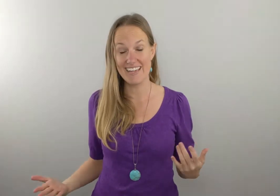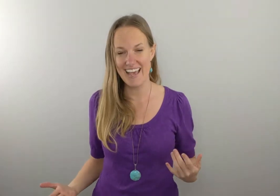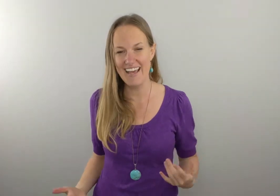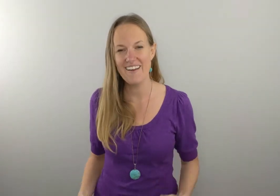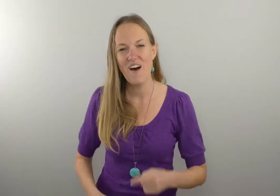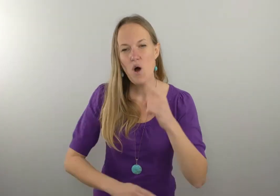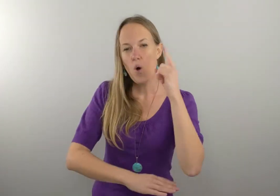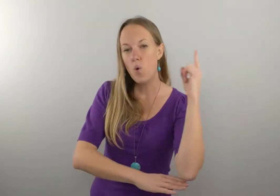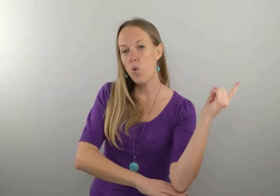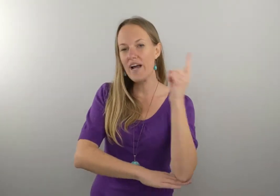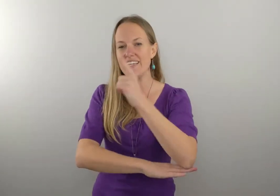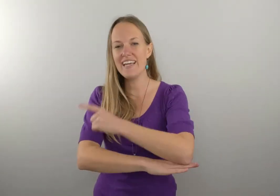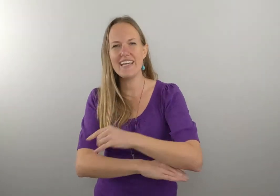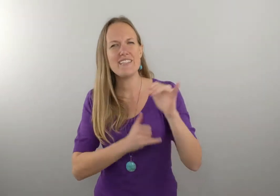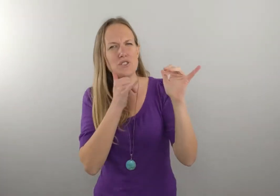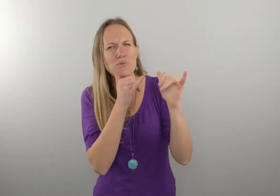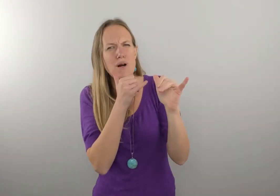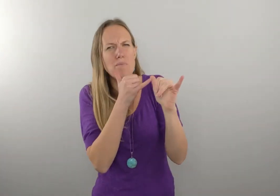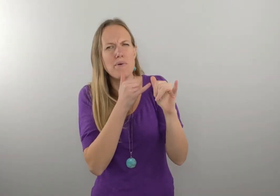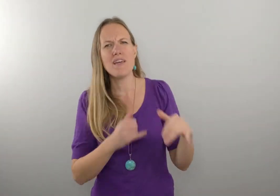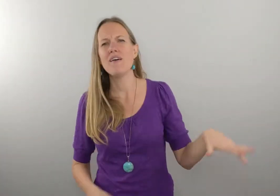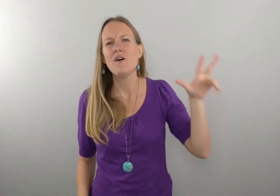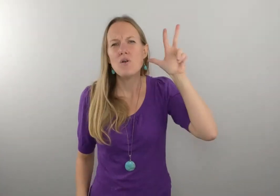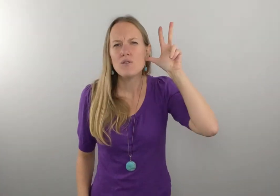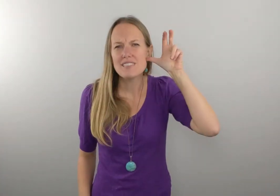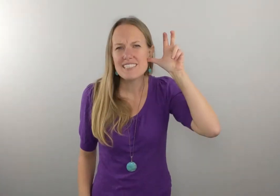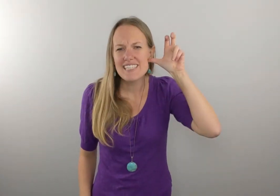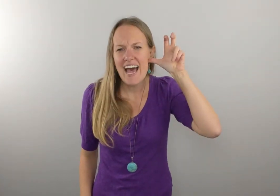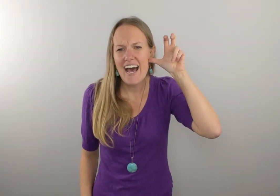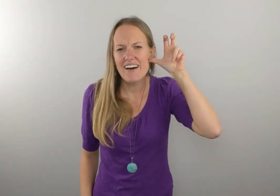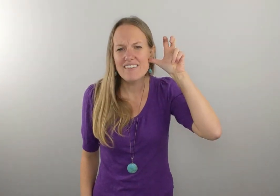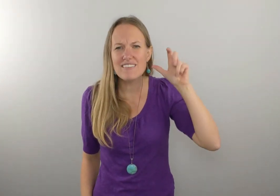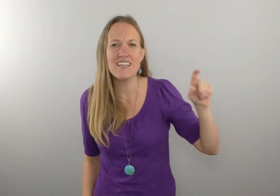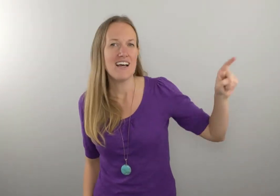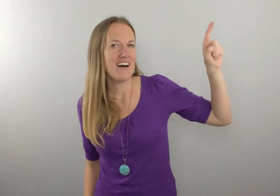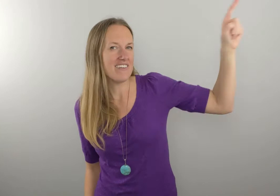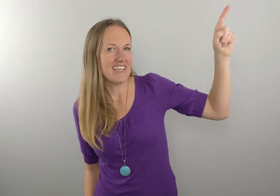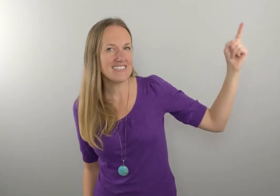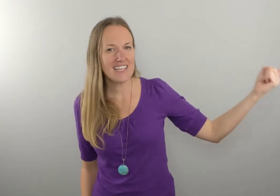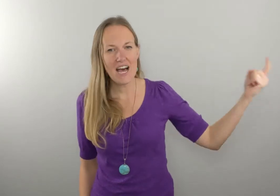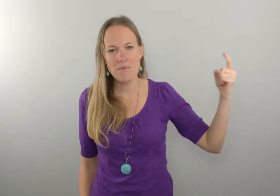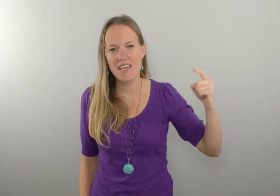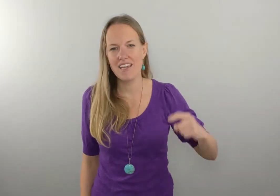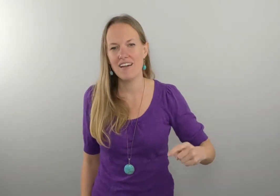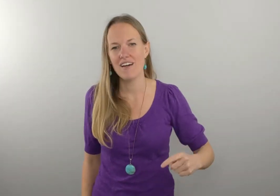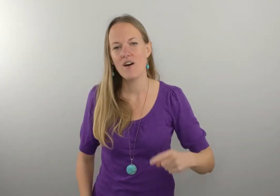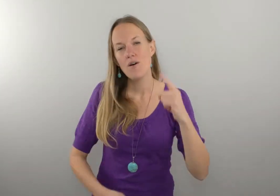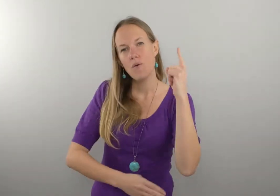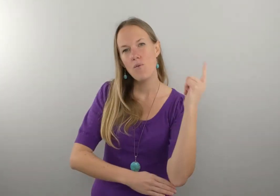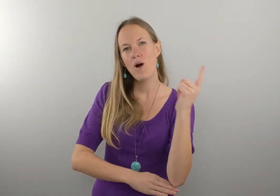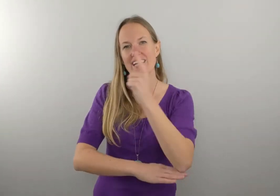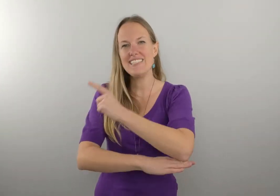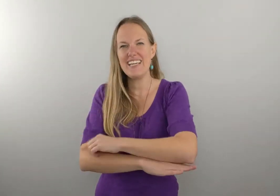again. One day the trumpet will sound of his coming. One day